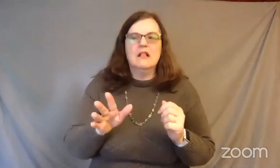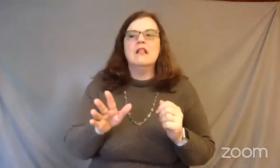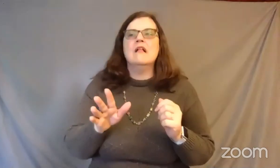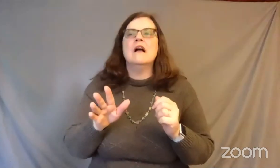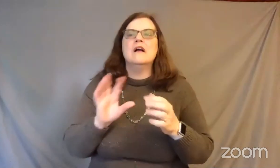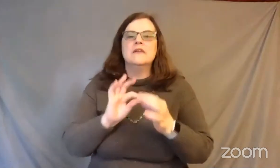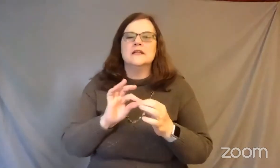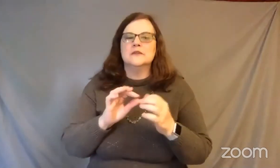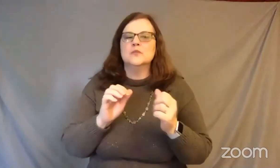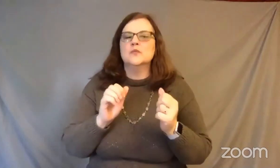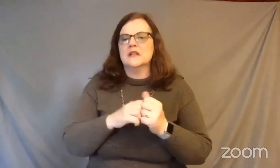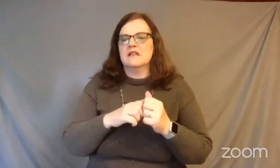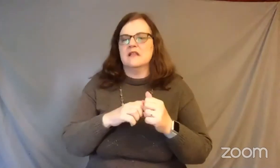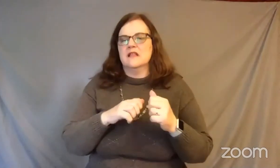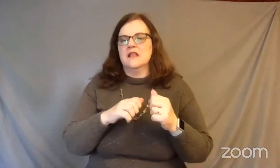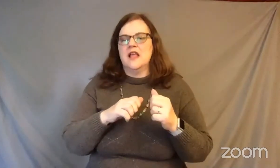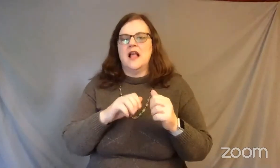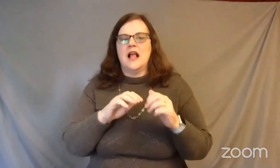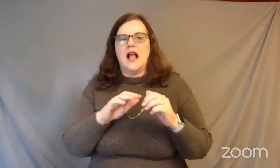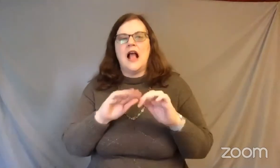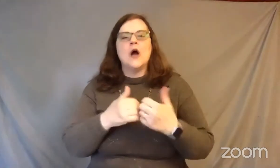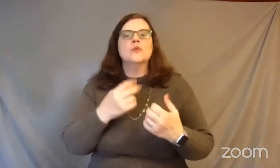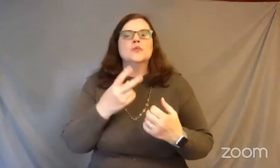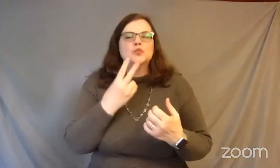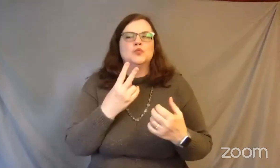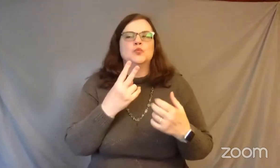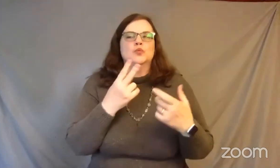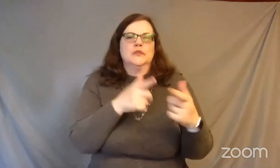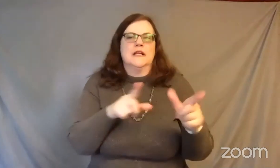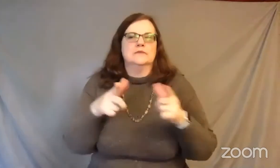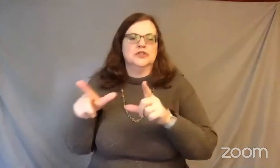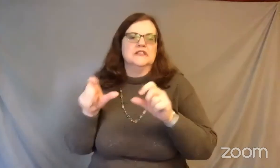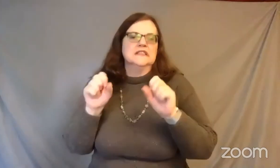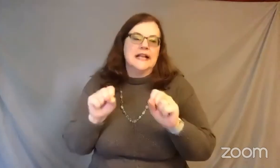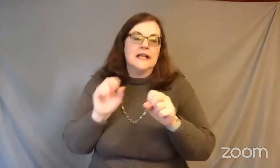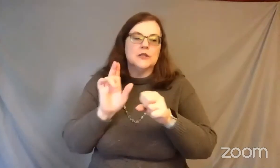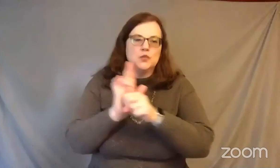I will have a second example as well. I will go through that very briefly.